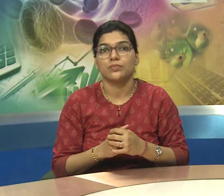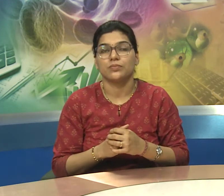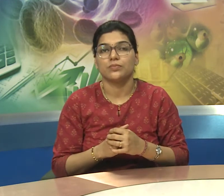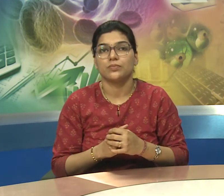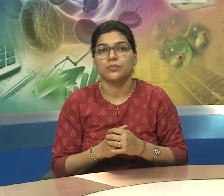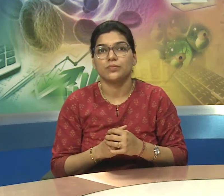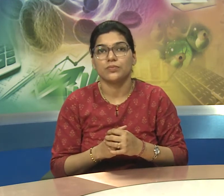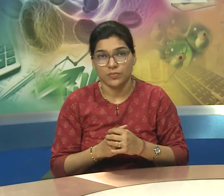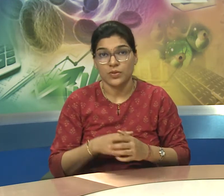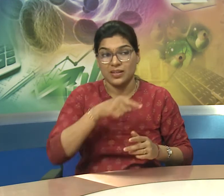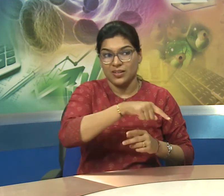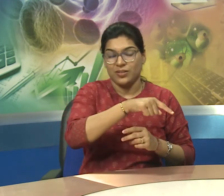Third point,